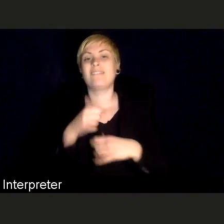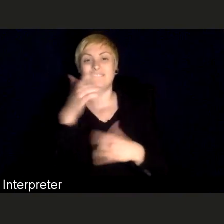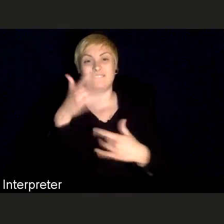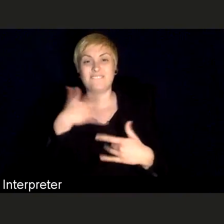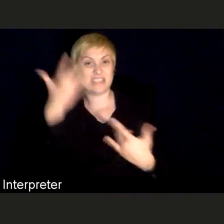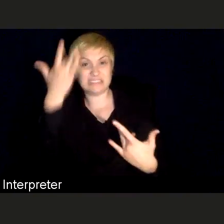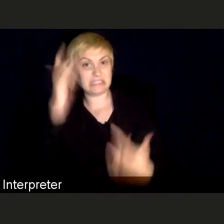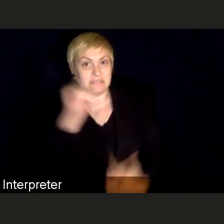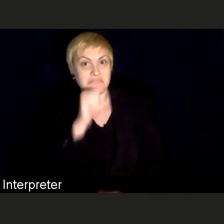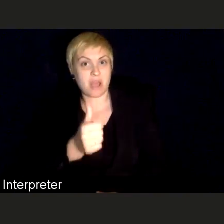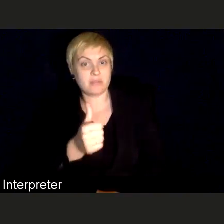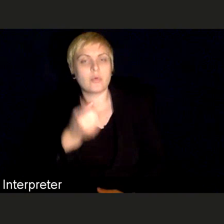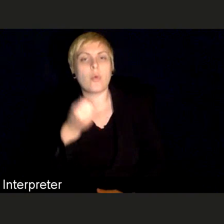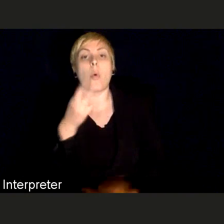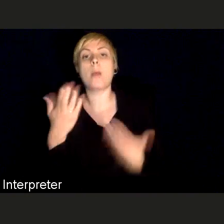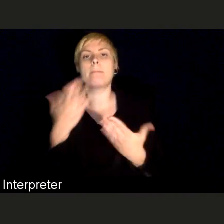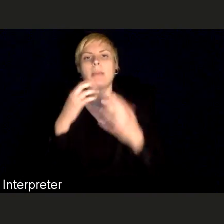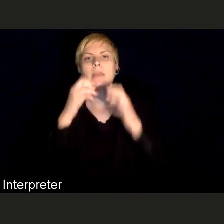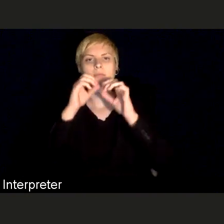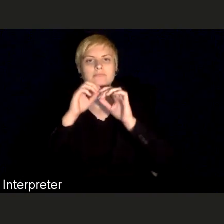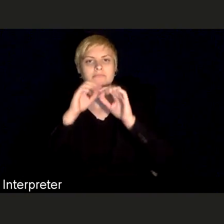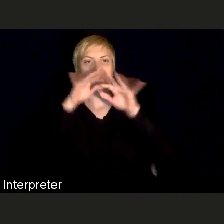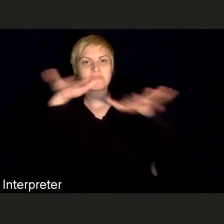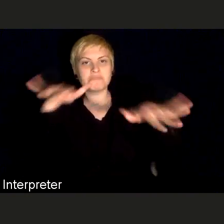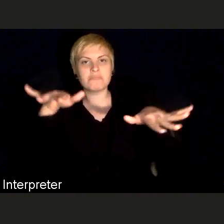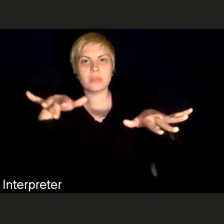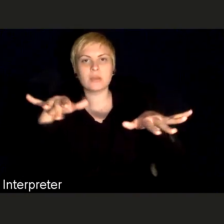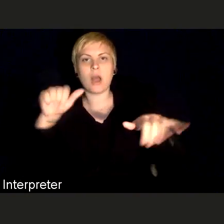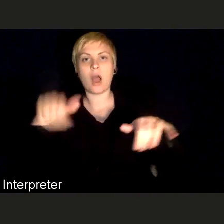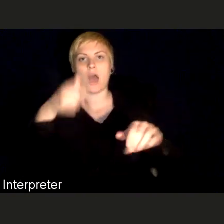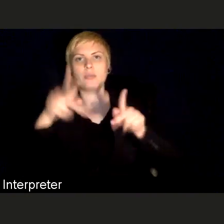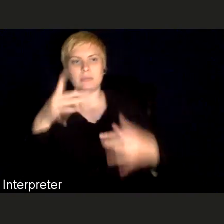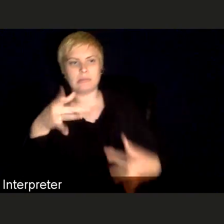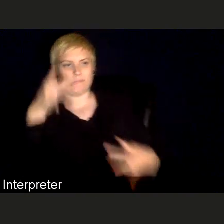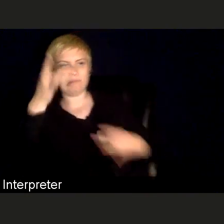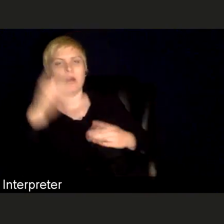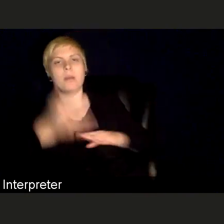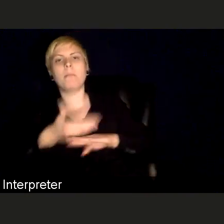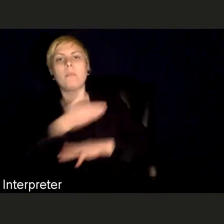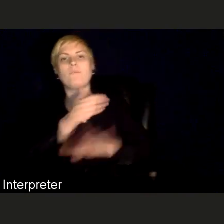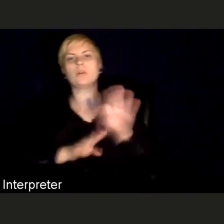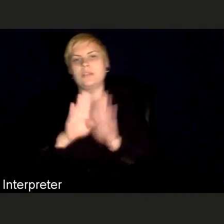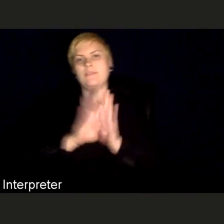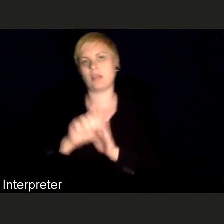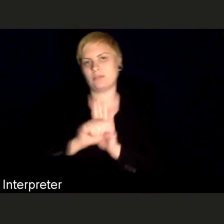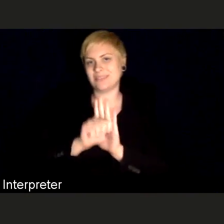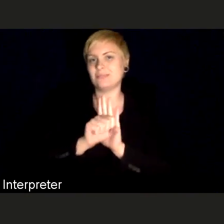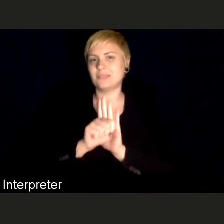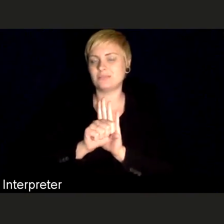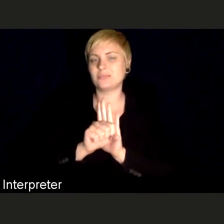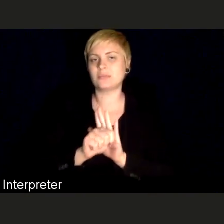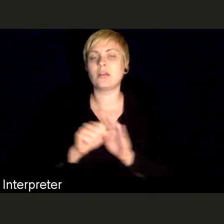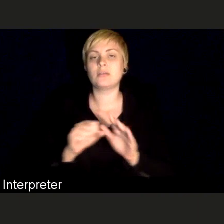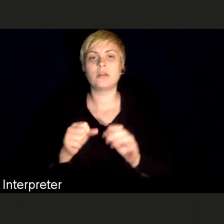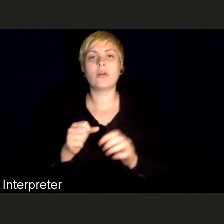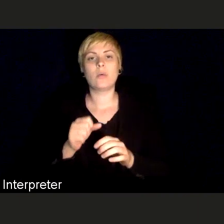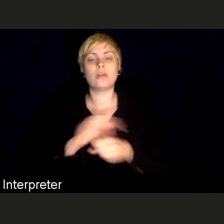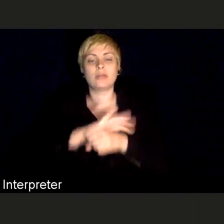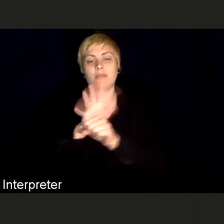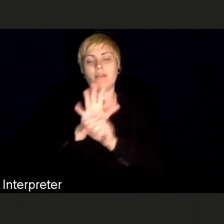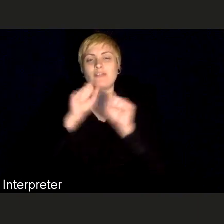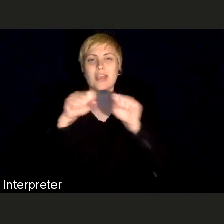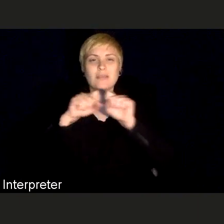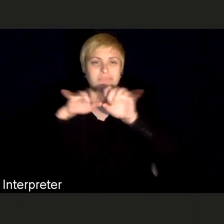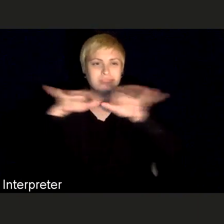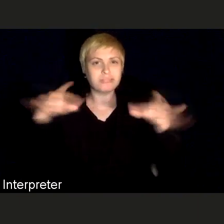actually pass on the virus before they develop symptoms. So the virus can spread quickly between people in